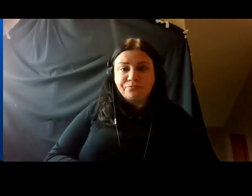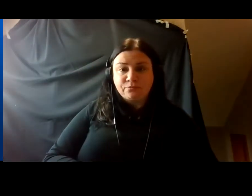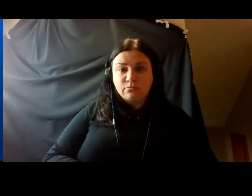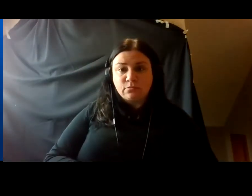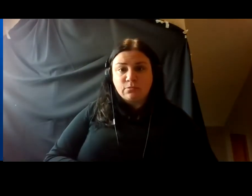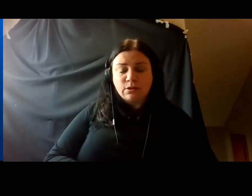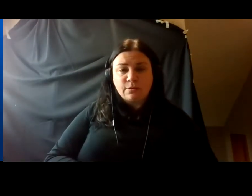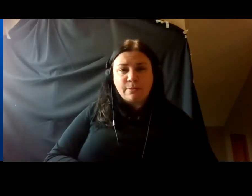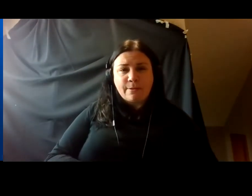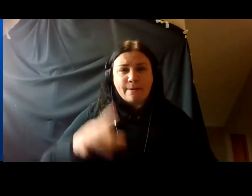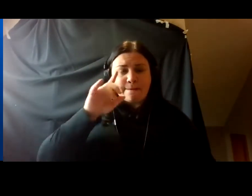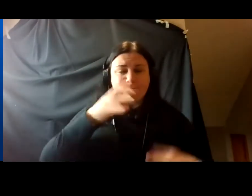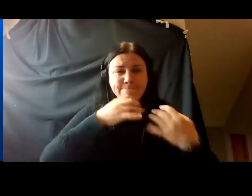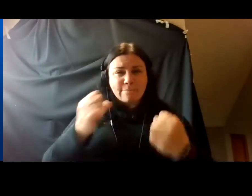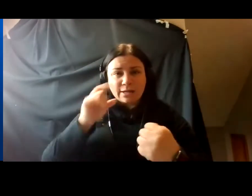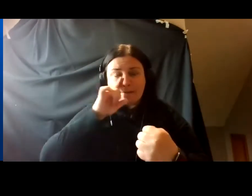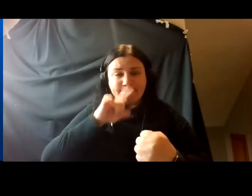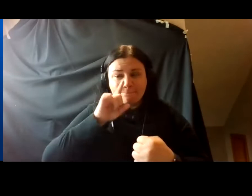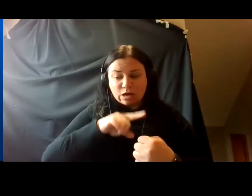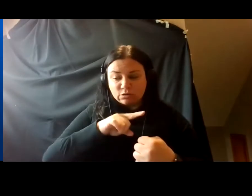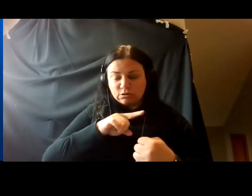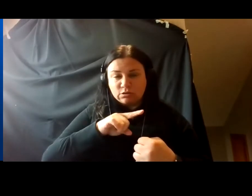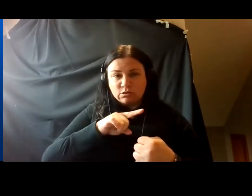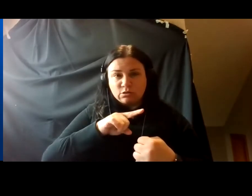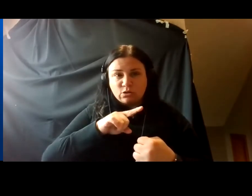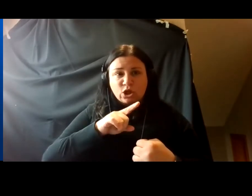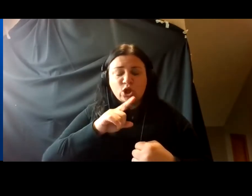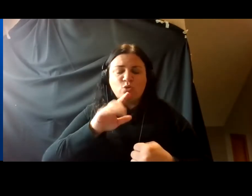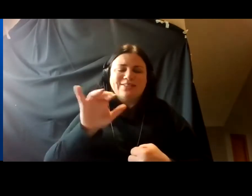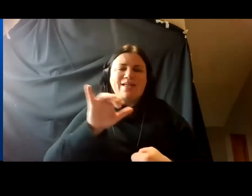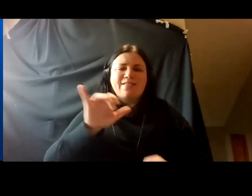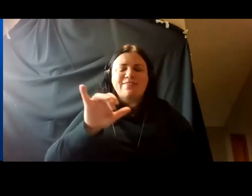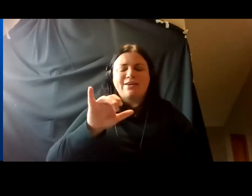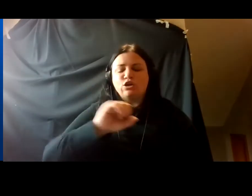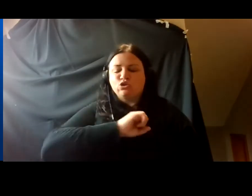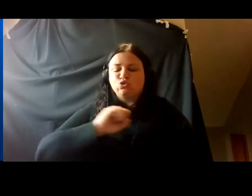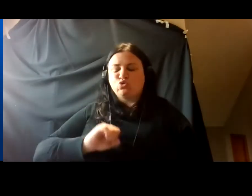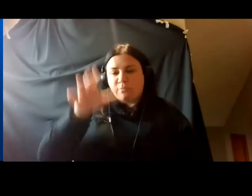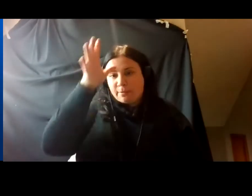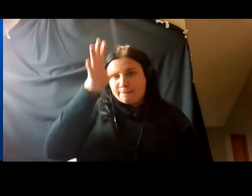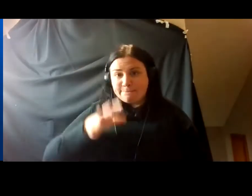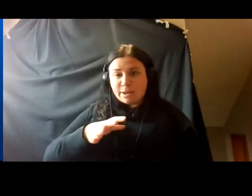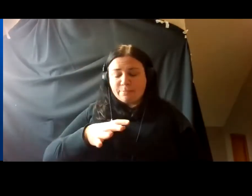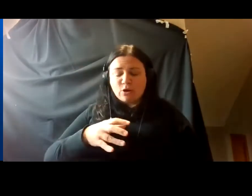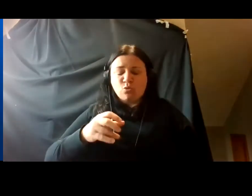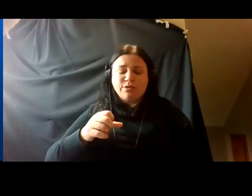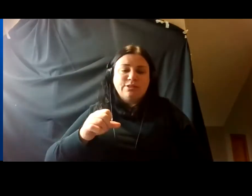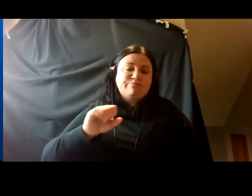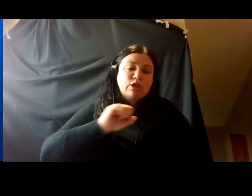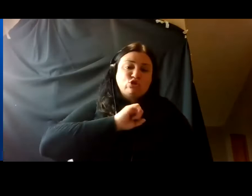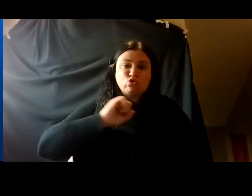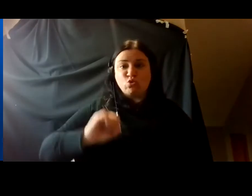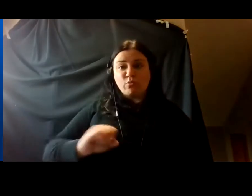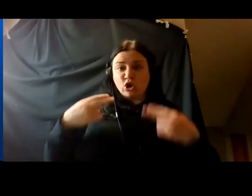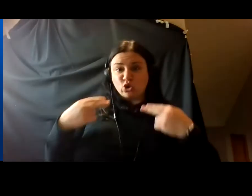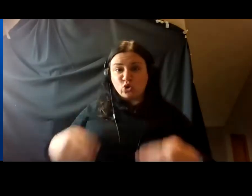And what Mighty Mouse was, he was basically like a Superman, but a mouse. So he was like a superhuman mouse. And I